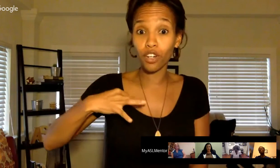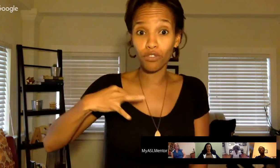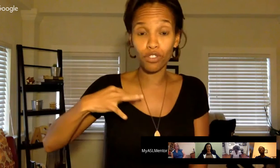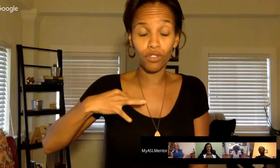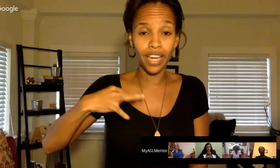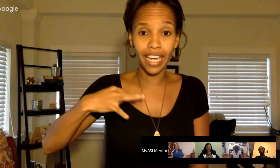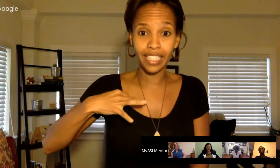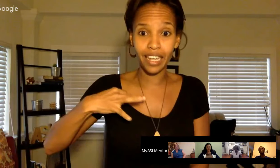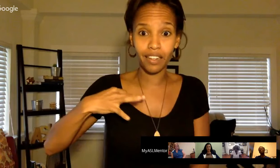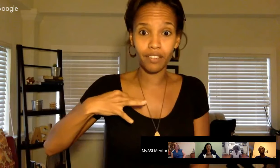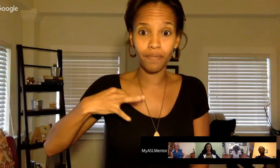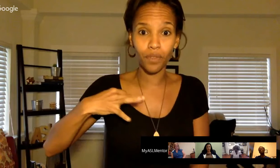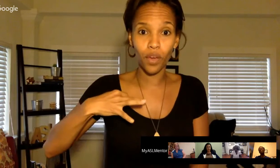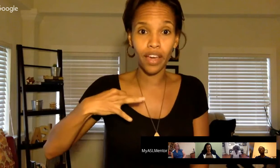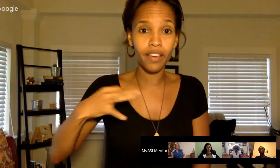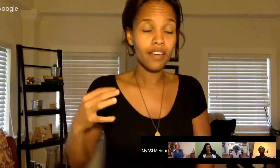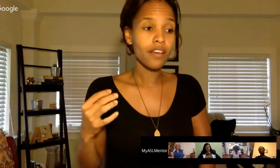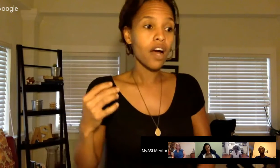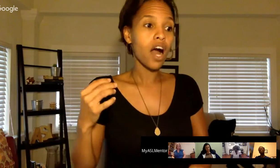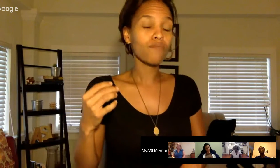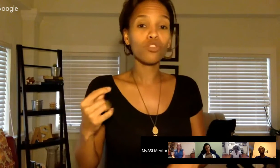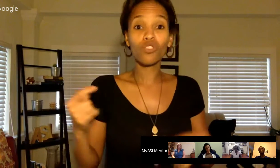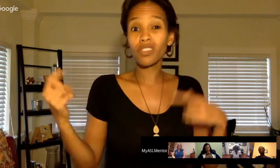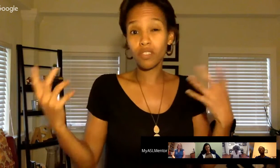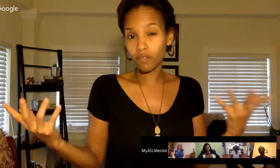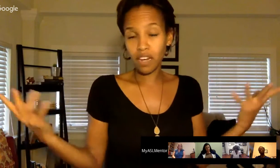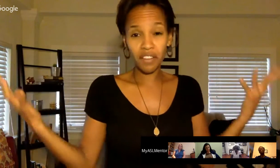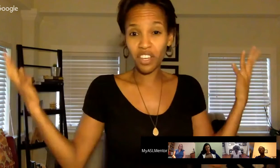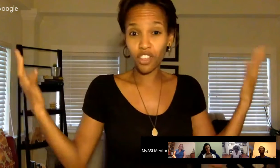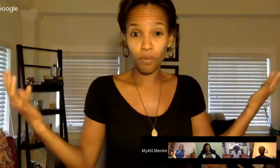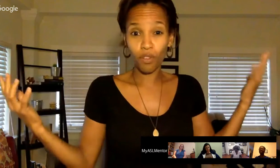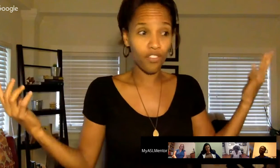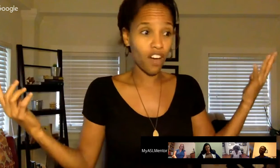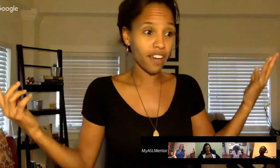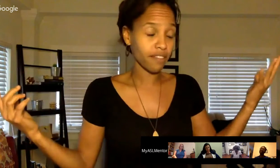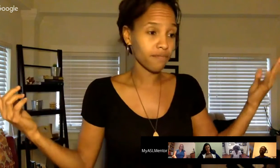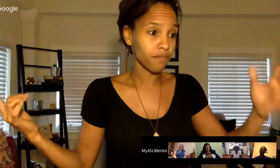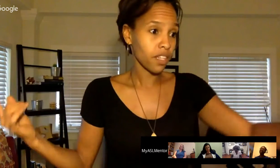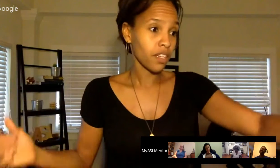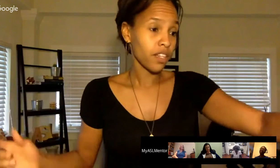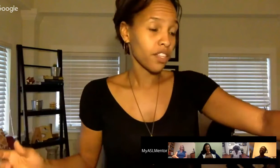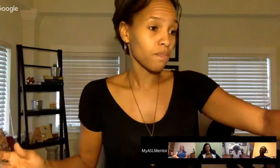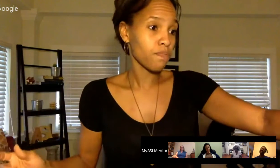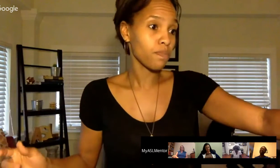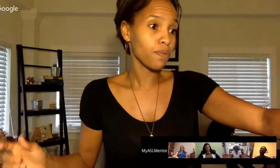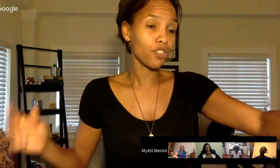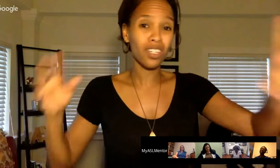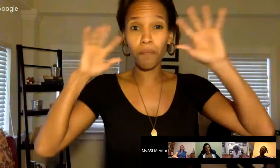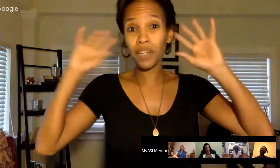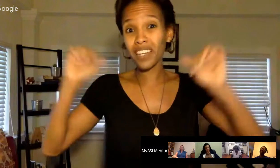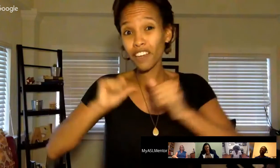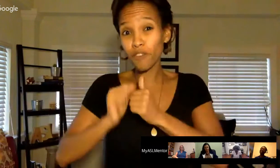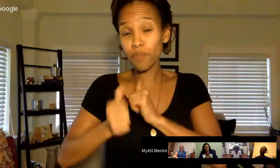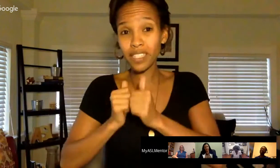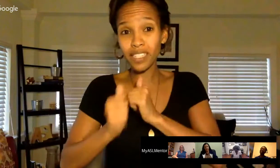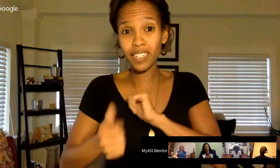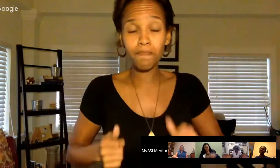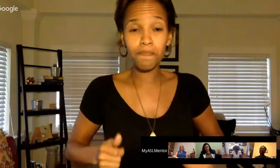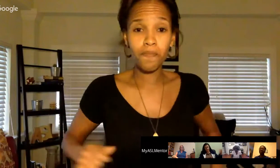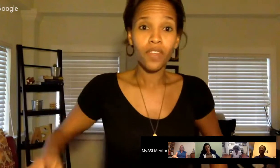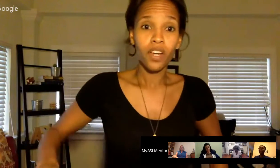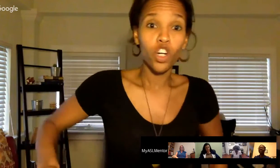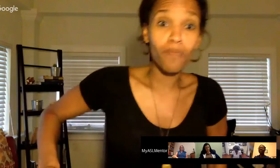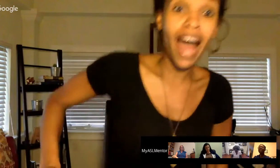is my go-to, candidate, okay? I think they're both fine. the person competing for